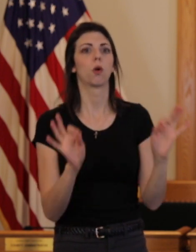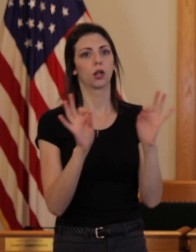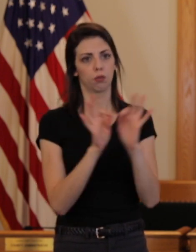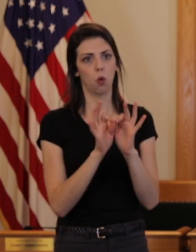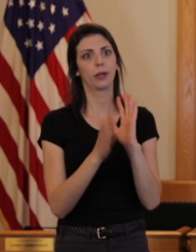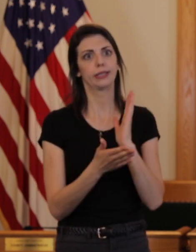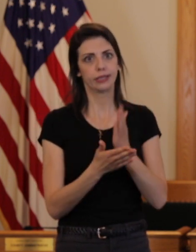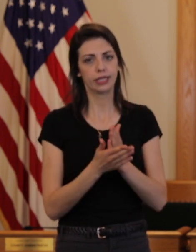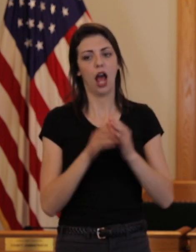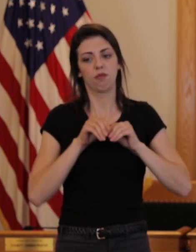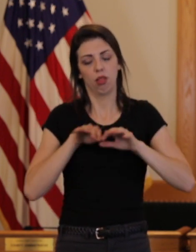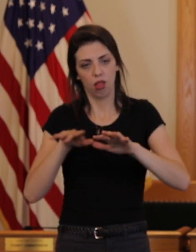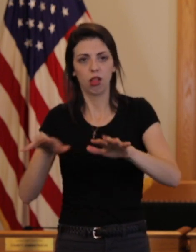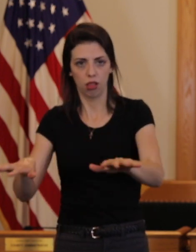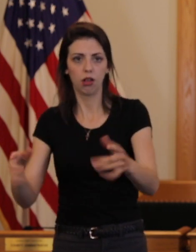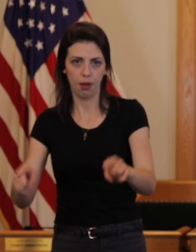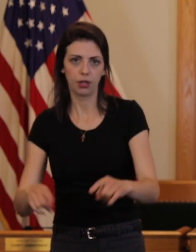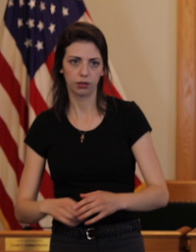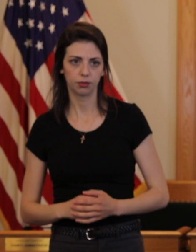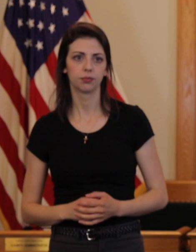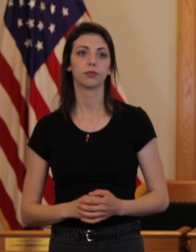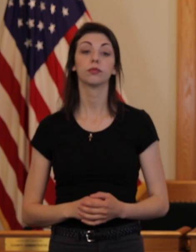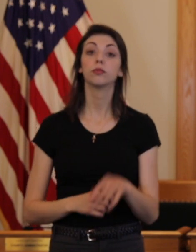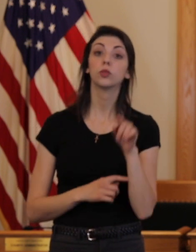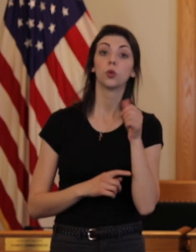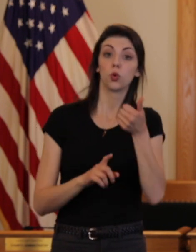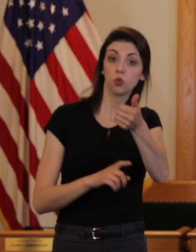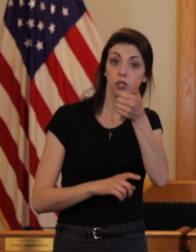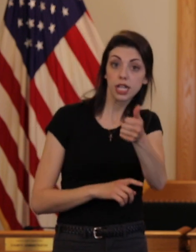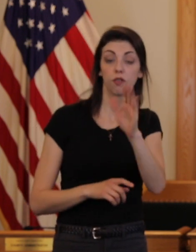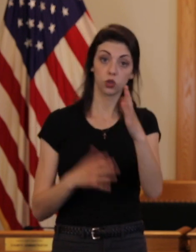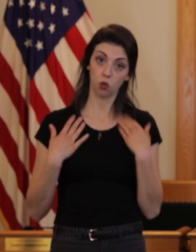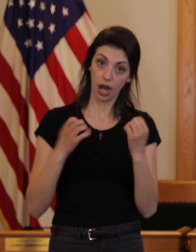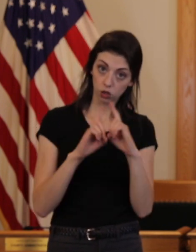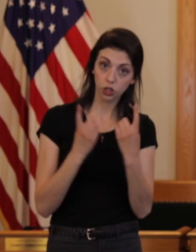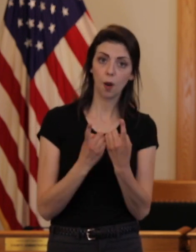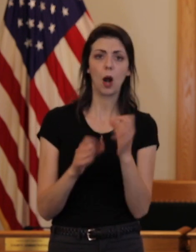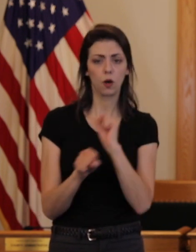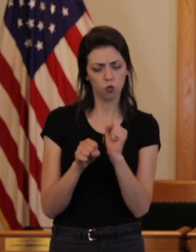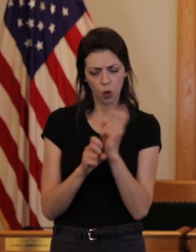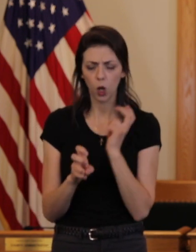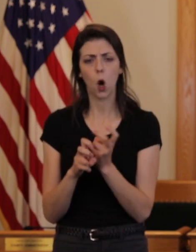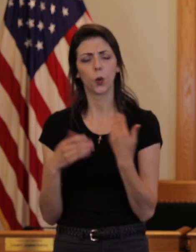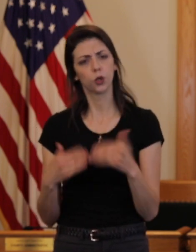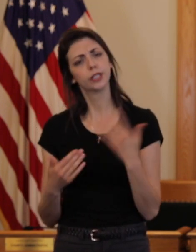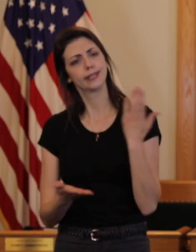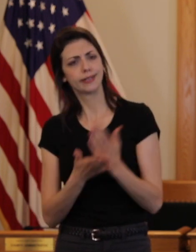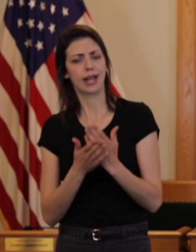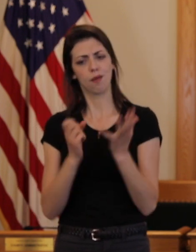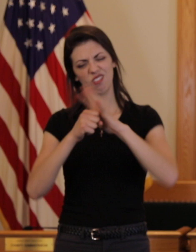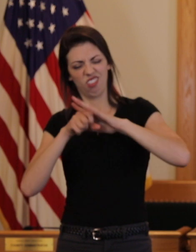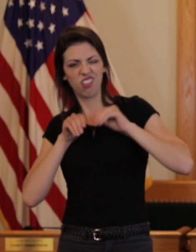to stop the spread of coronavirus. You and your health department have been working hard to reduce the spread of